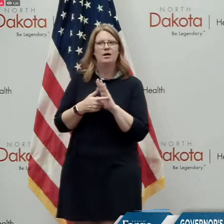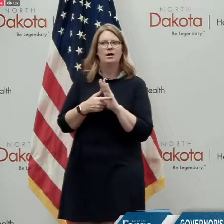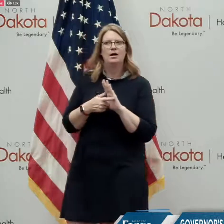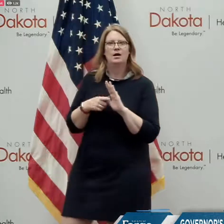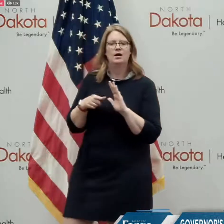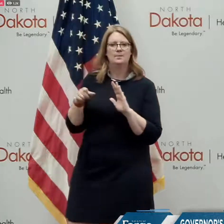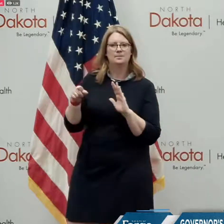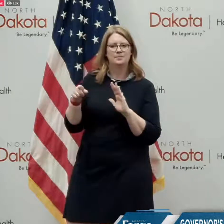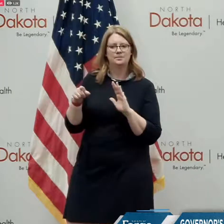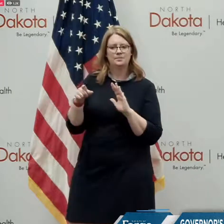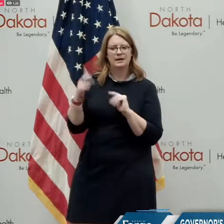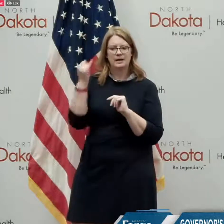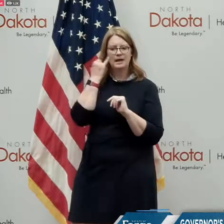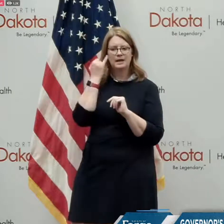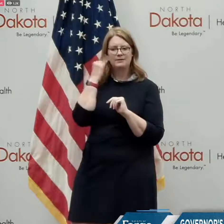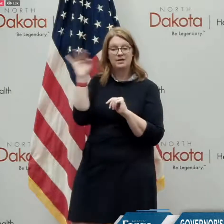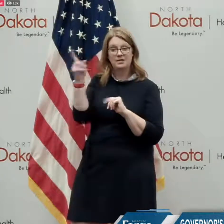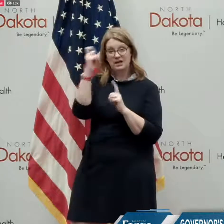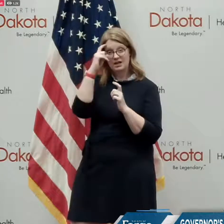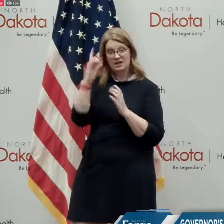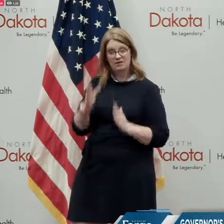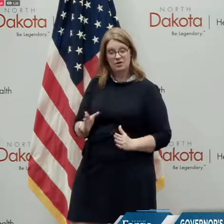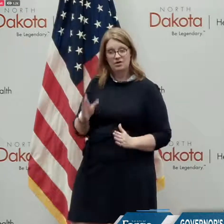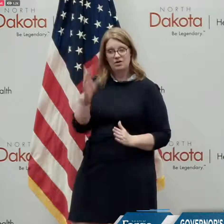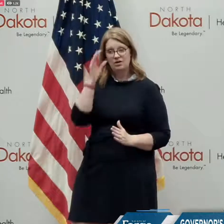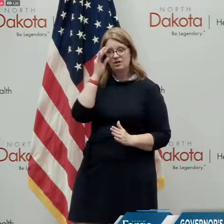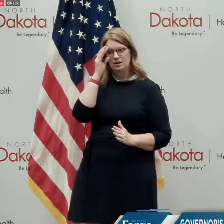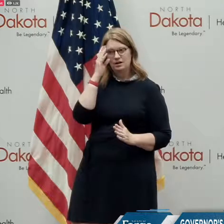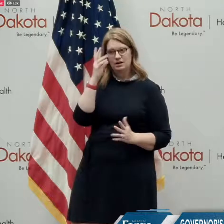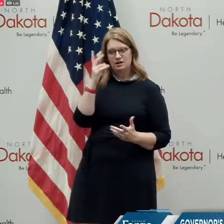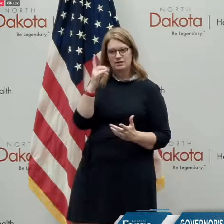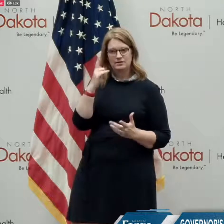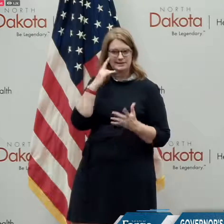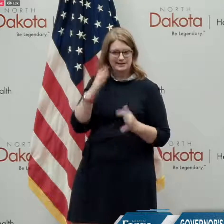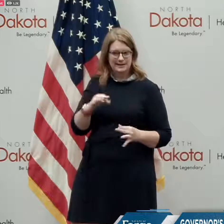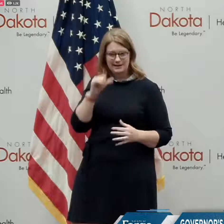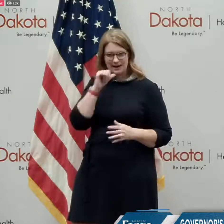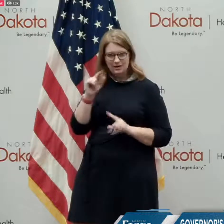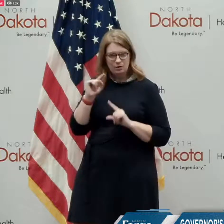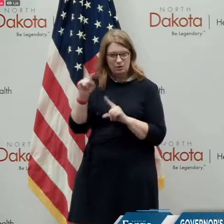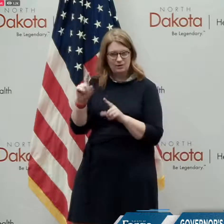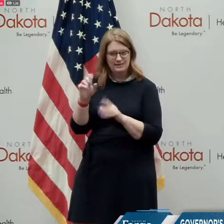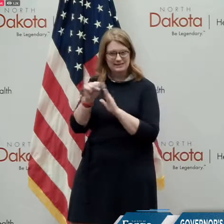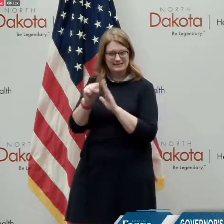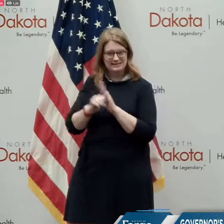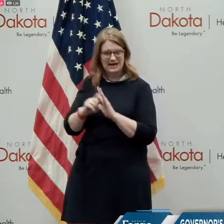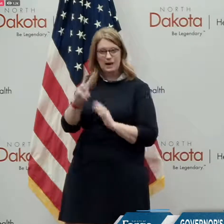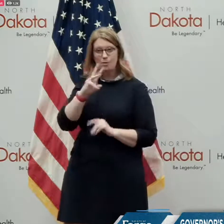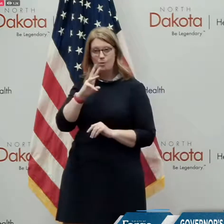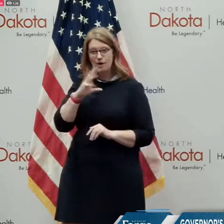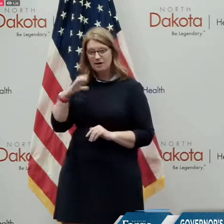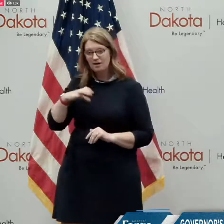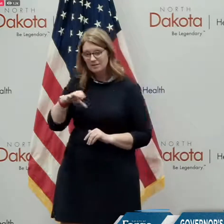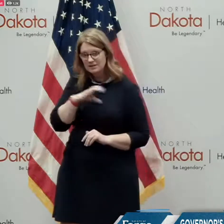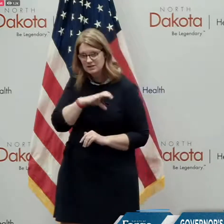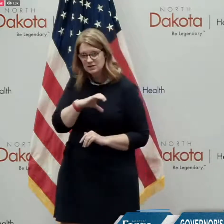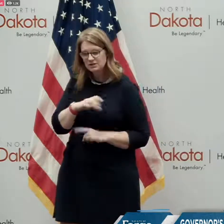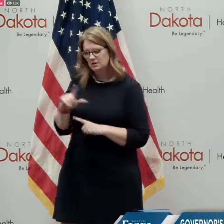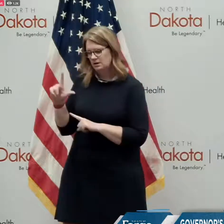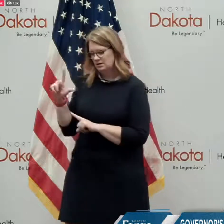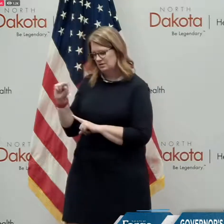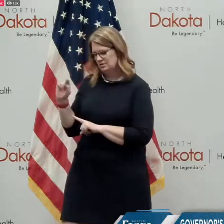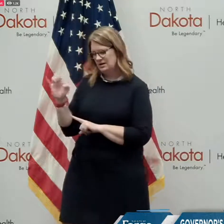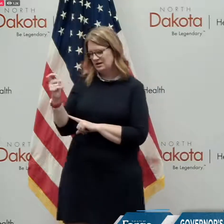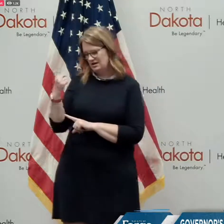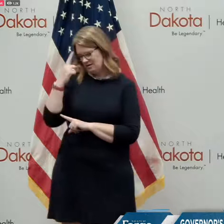ability for, if the governor is unable to or chooses not to attend a state water commission meeting, that the lieutenant governor can